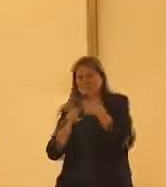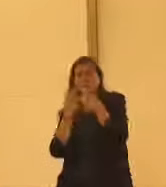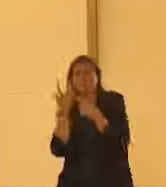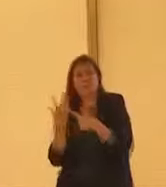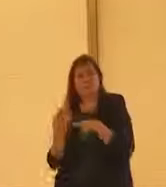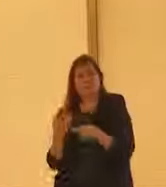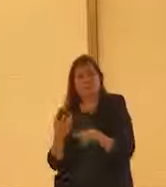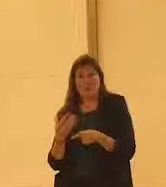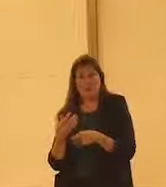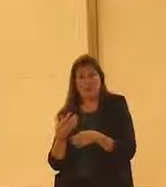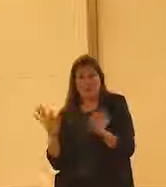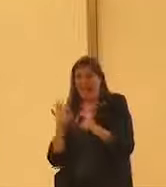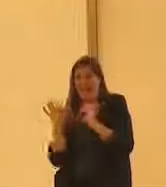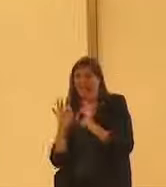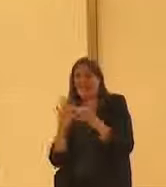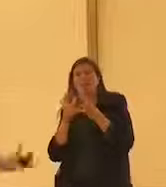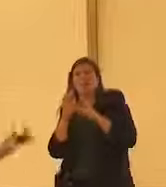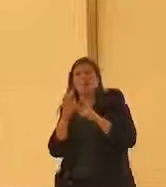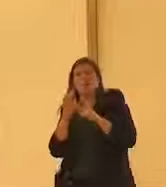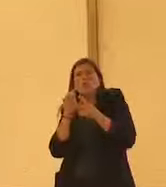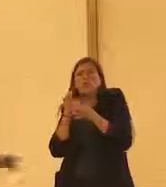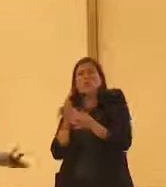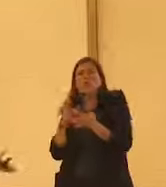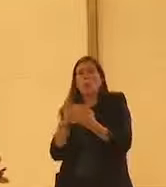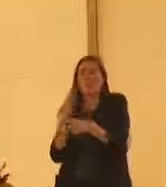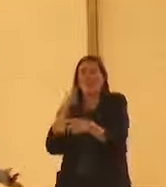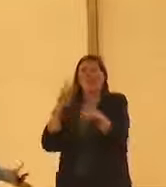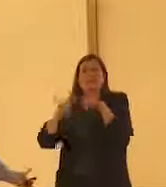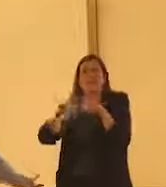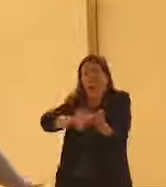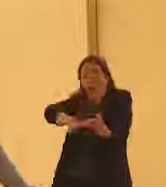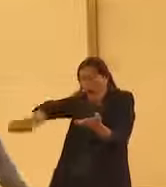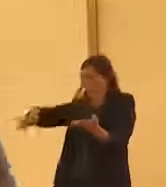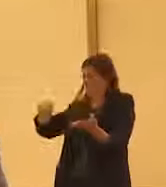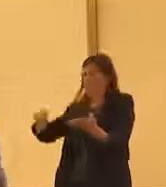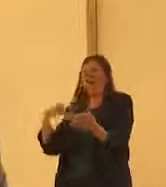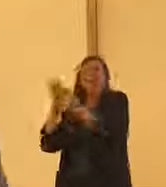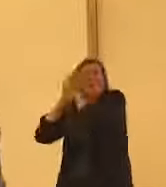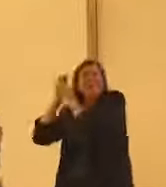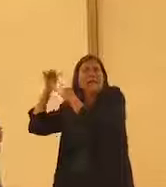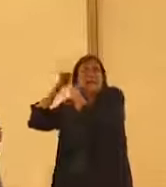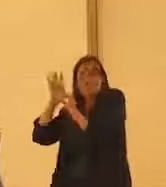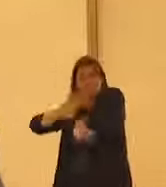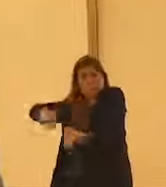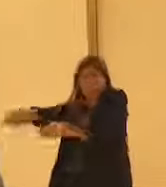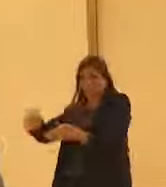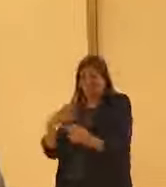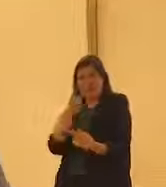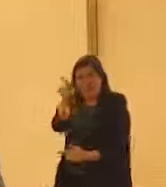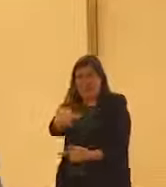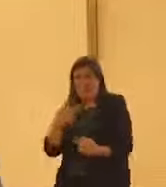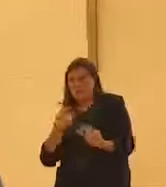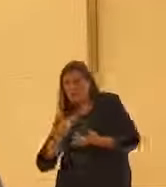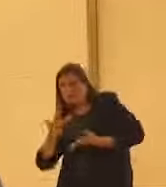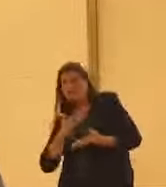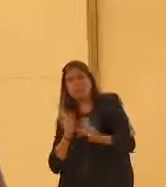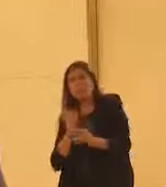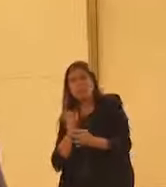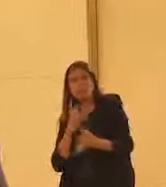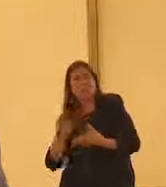with their deafness. And that's what I mean about taking the deafness out of the whole problem. Also, for me, working in